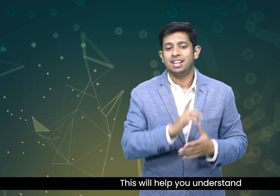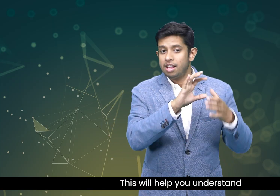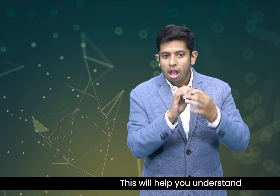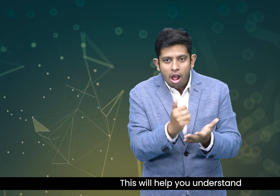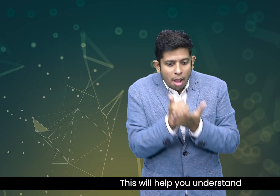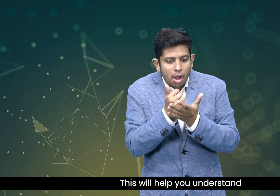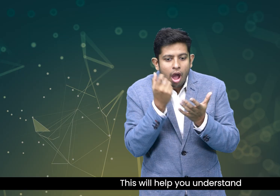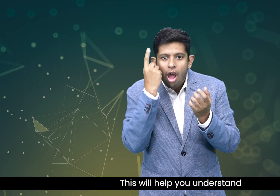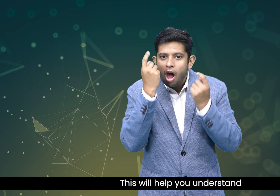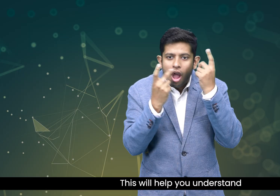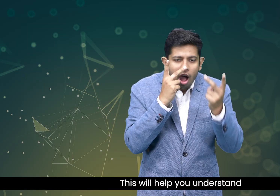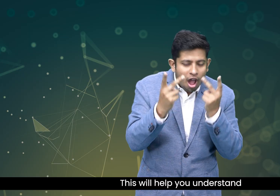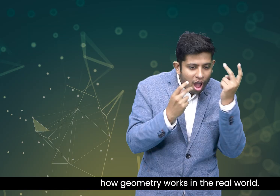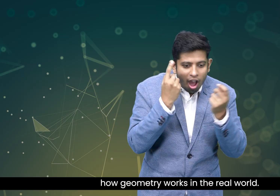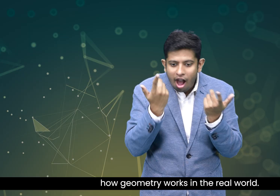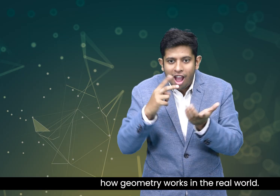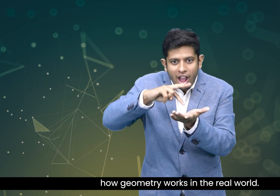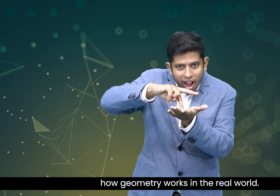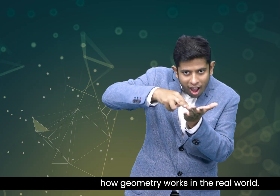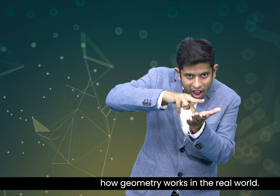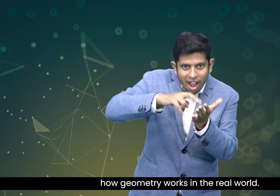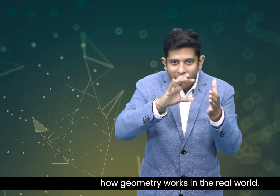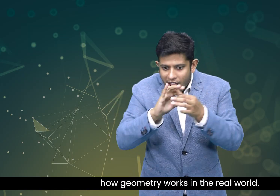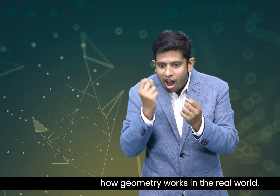This will help you understand how geometry works in the real world.